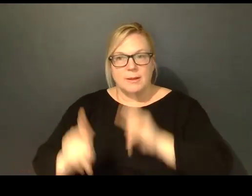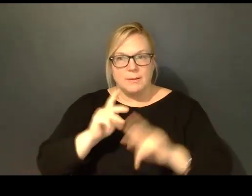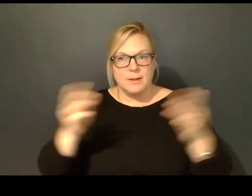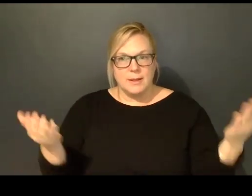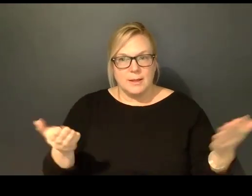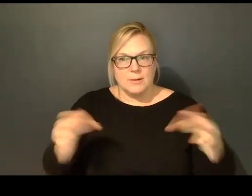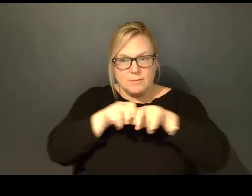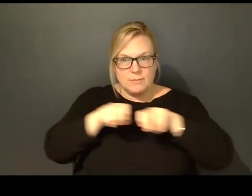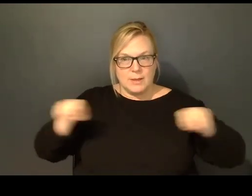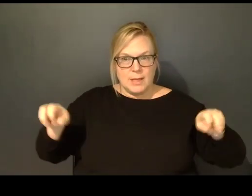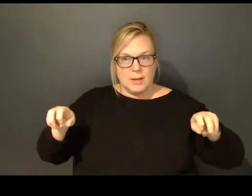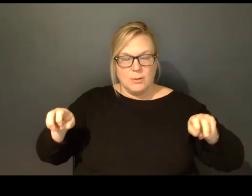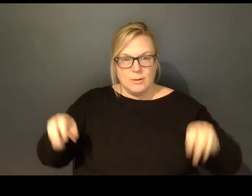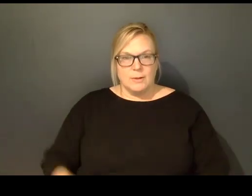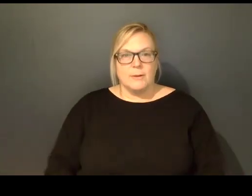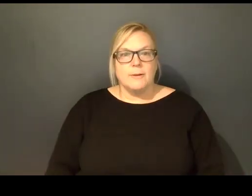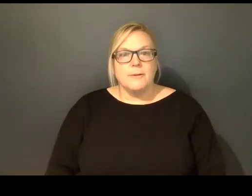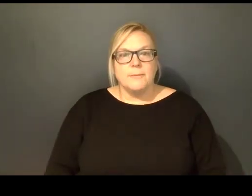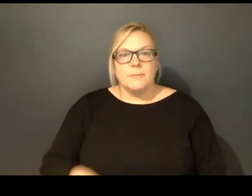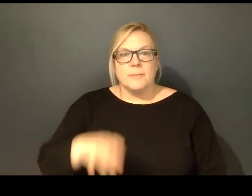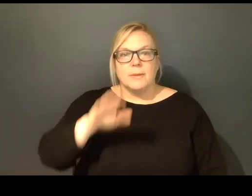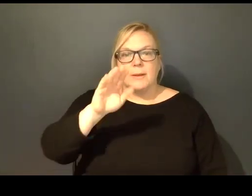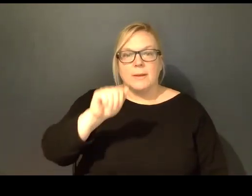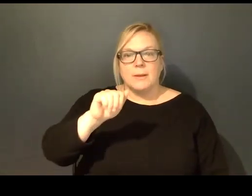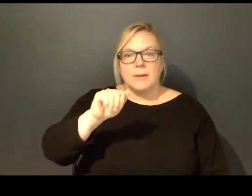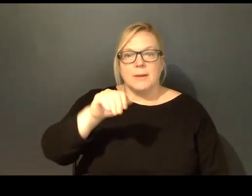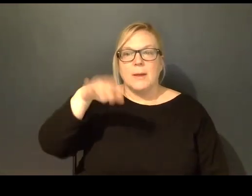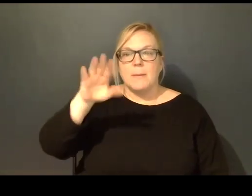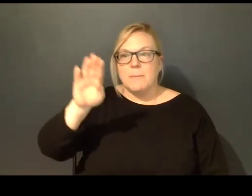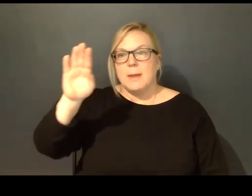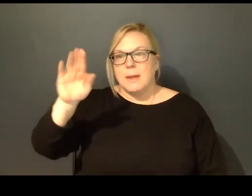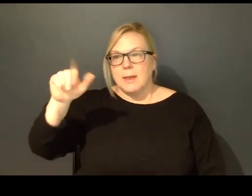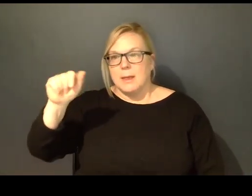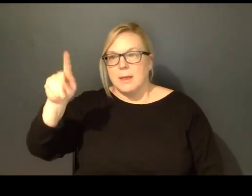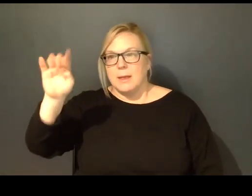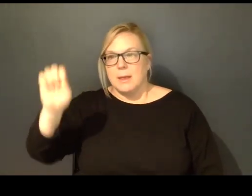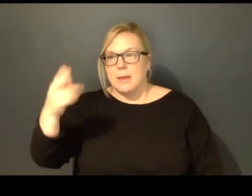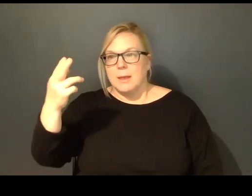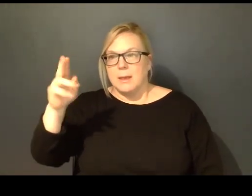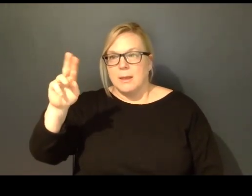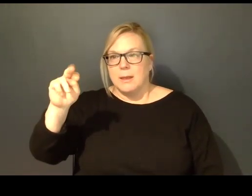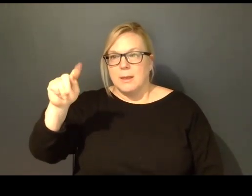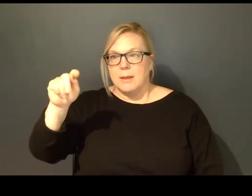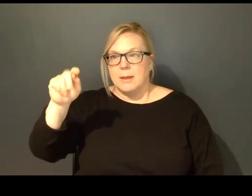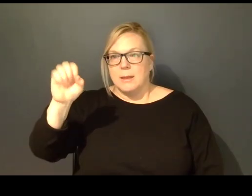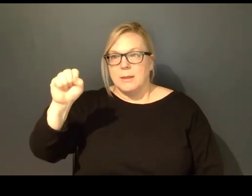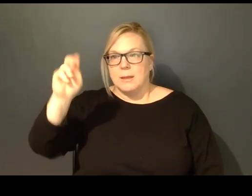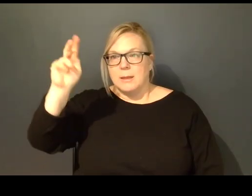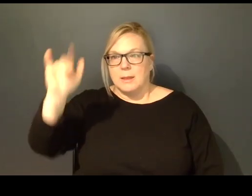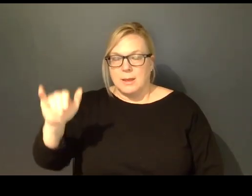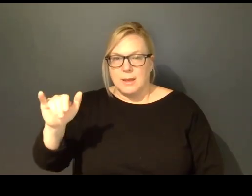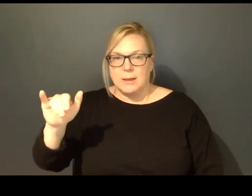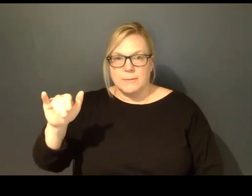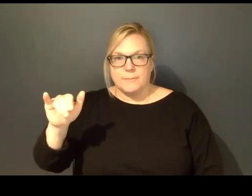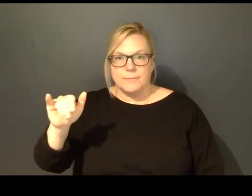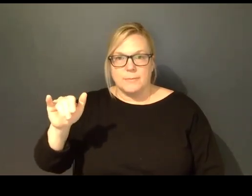today. Blake Huntsley is the Special Projects Lead at reachAbility. He's joined by his colleague,